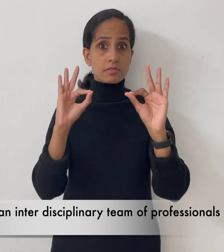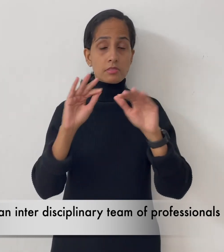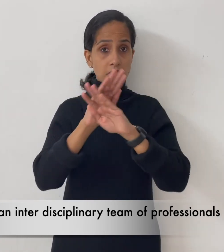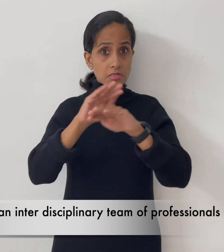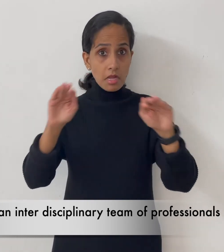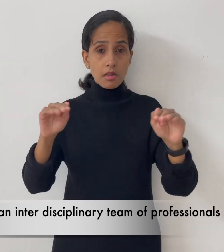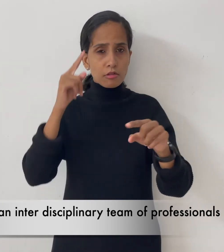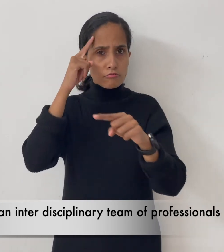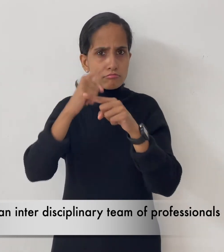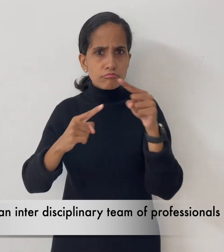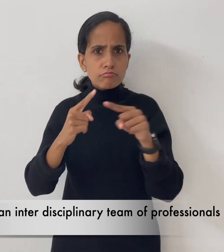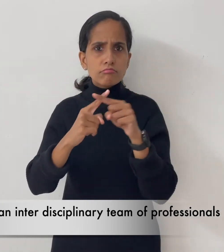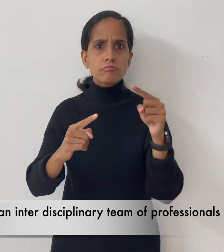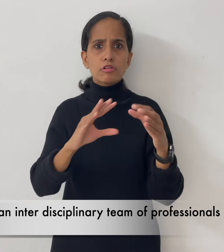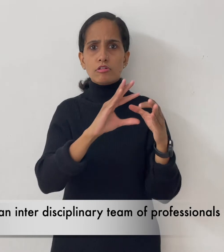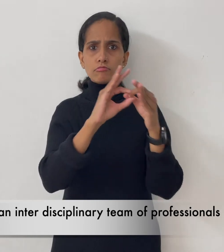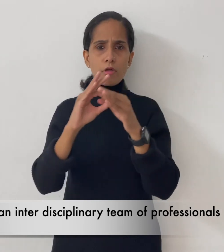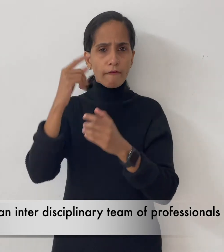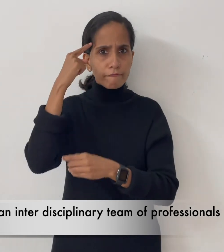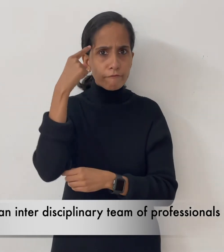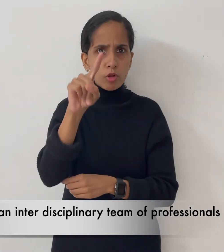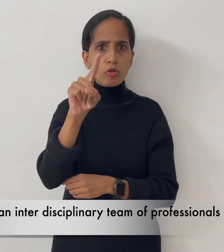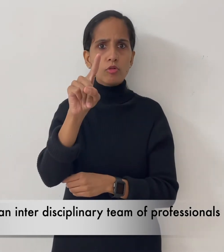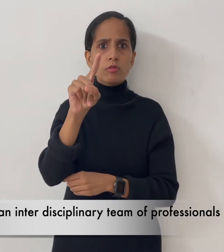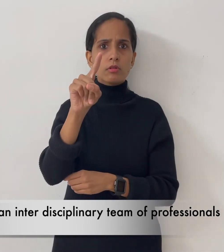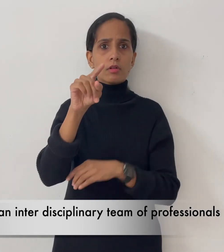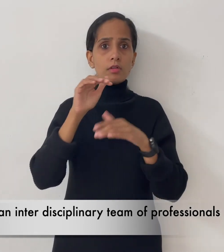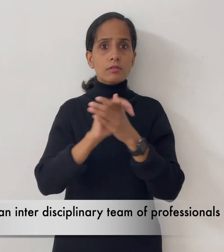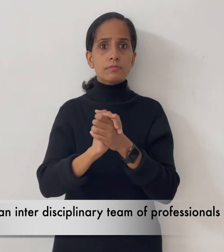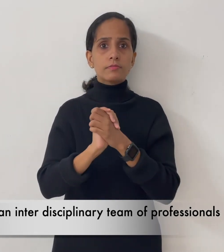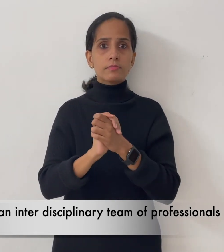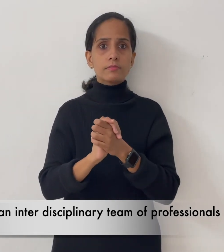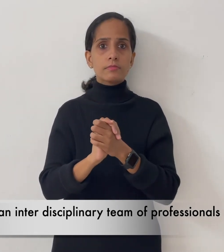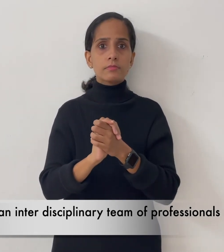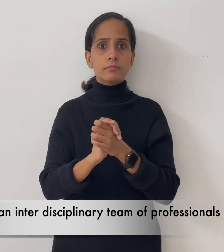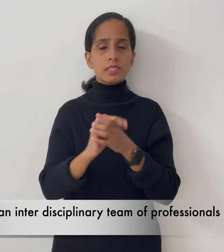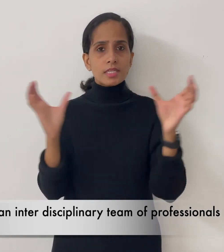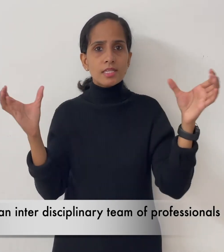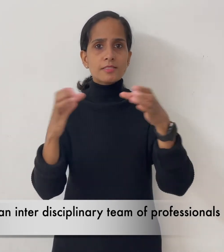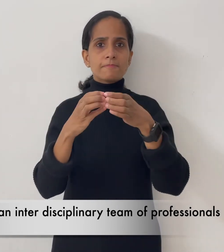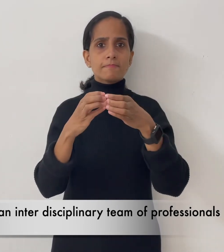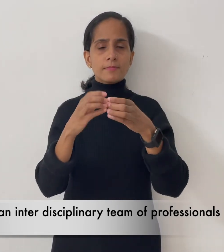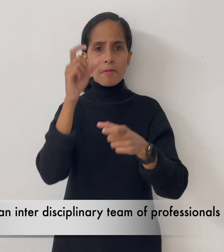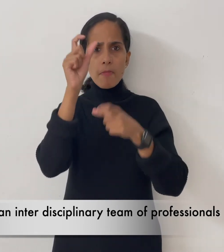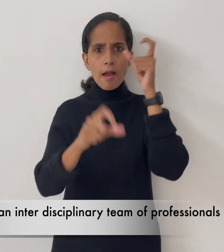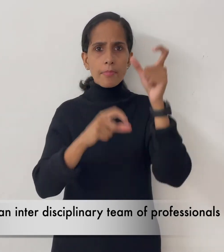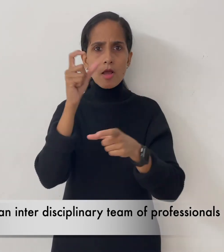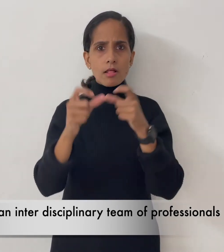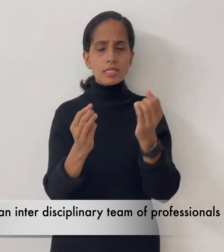by an interdisciplinary team of professionals